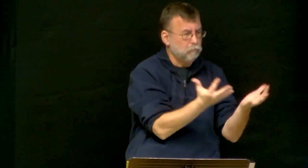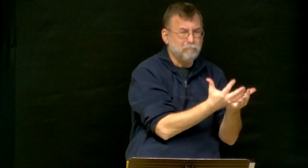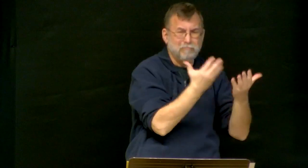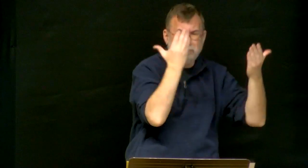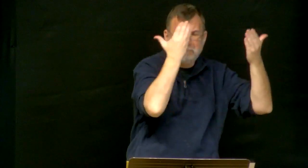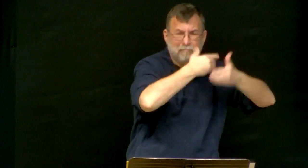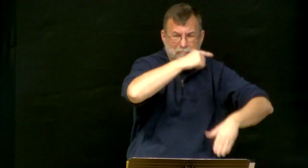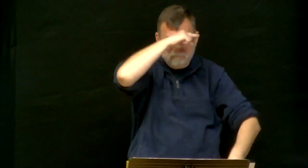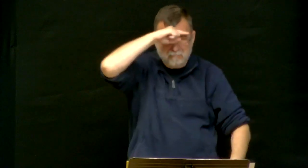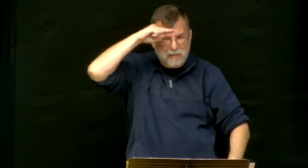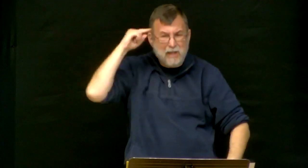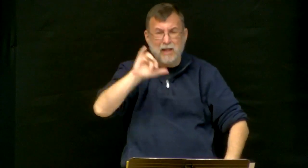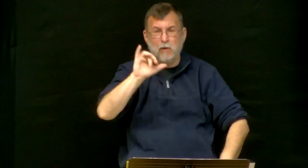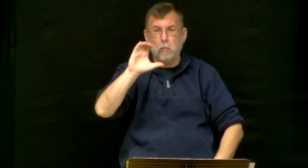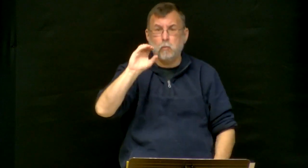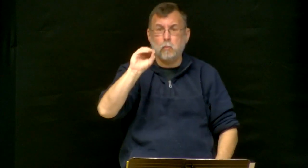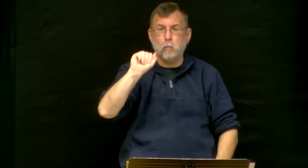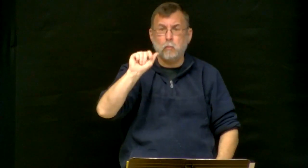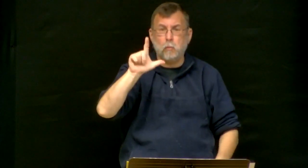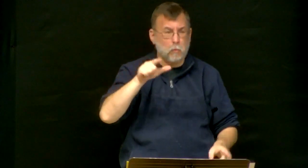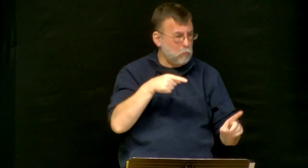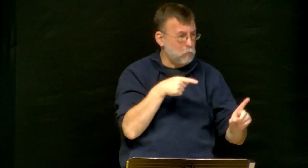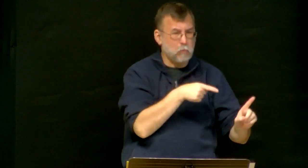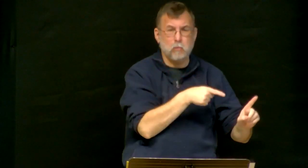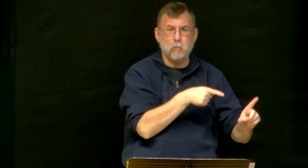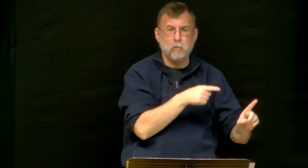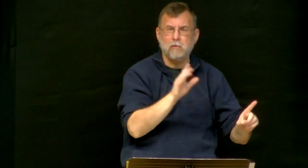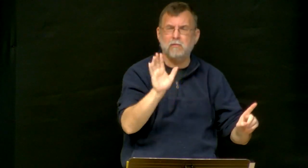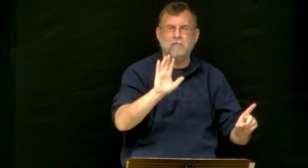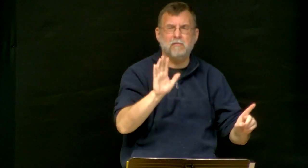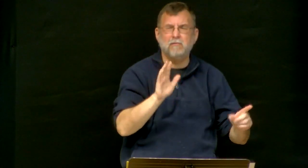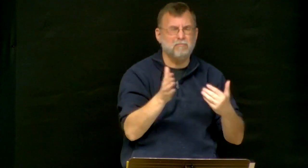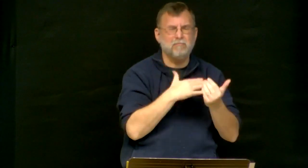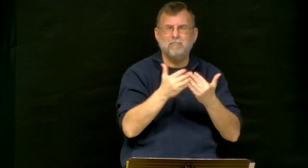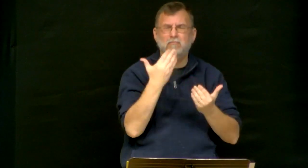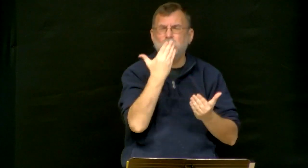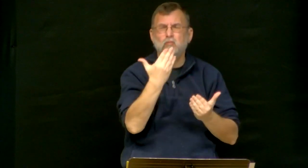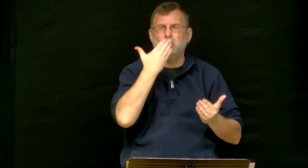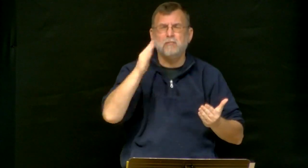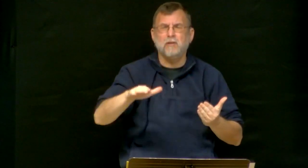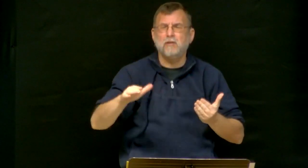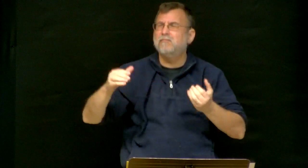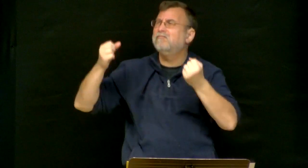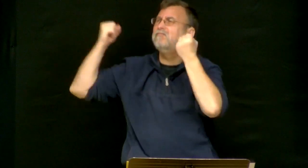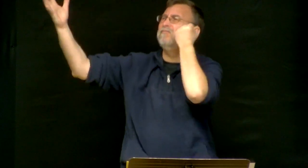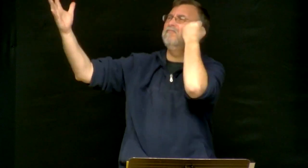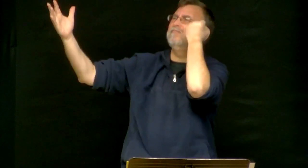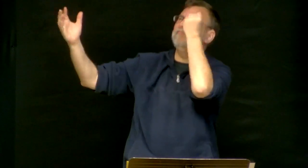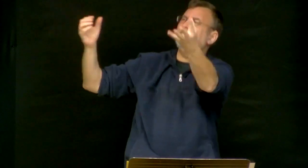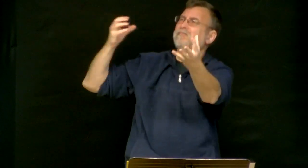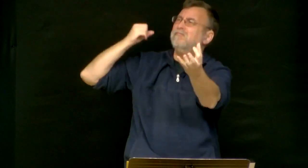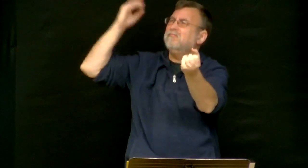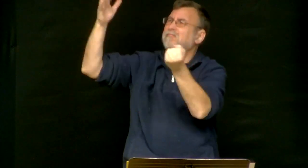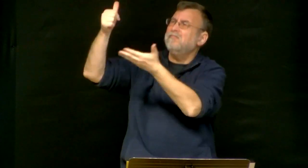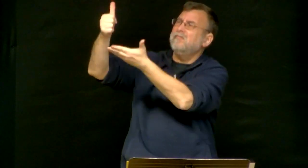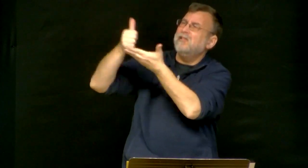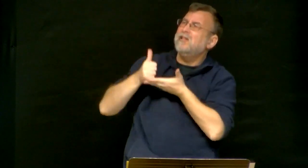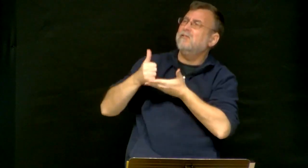noise? Whether the world is in a dark place or is having trouble, it doesn't matter. Good or bad, we are